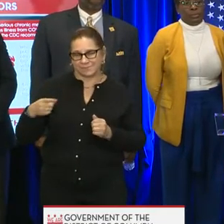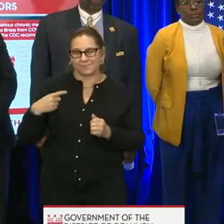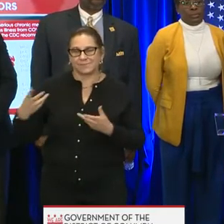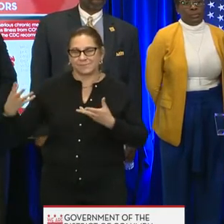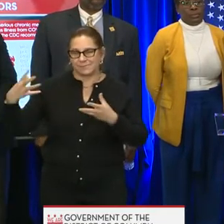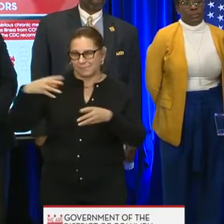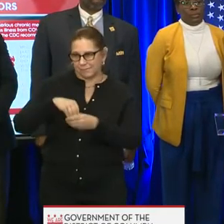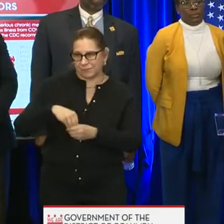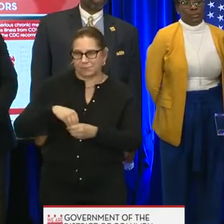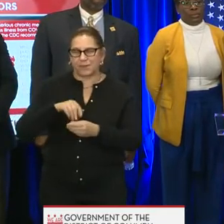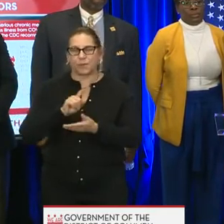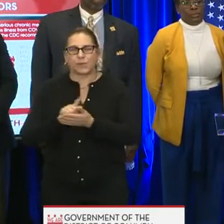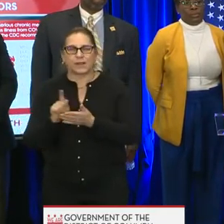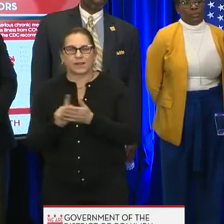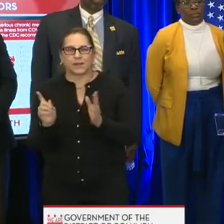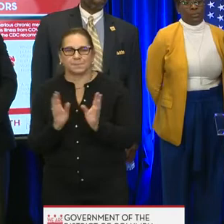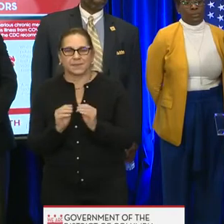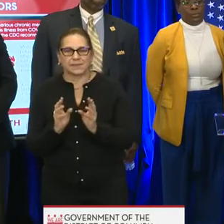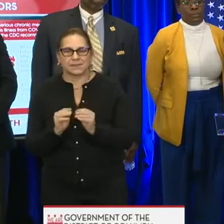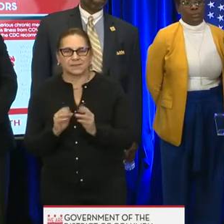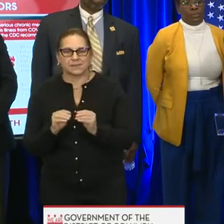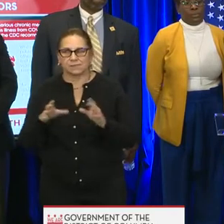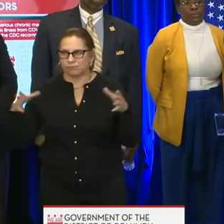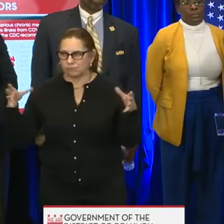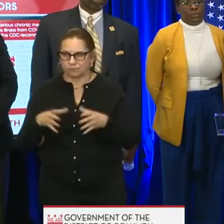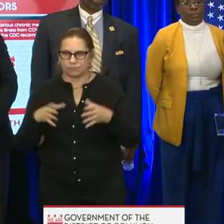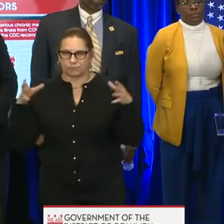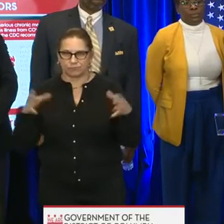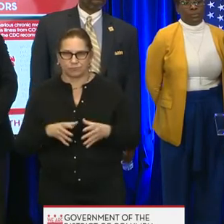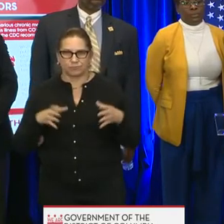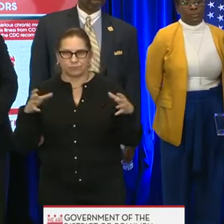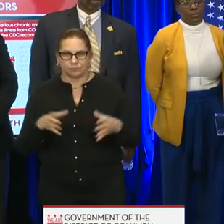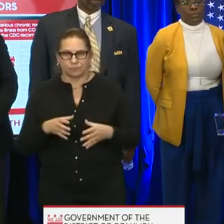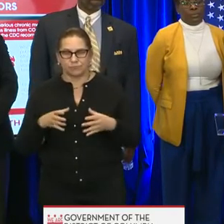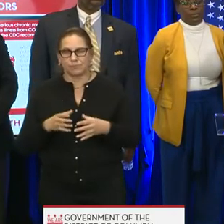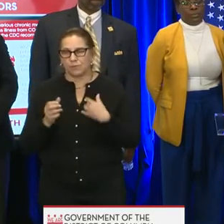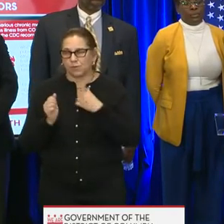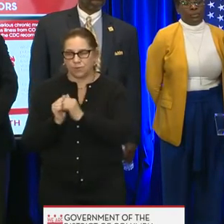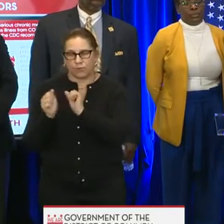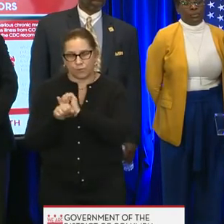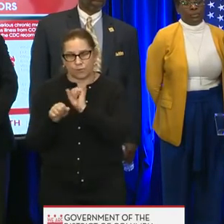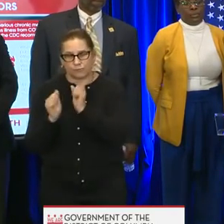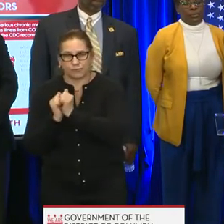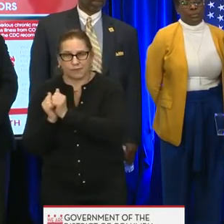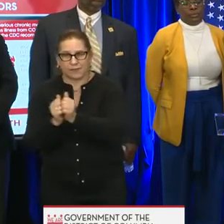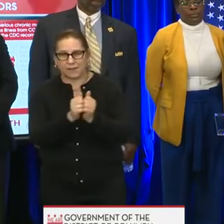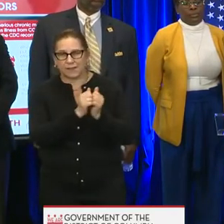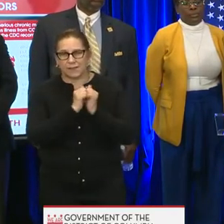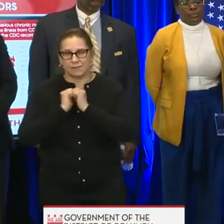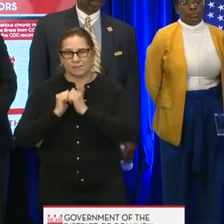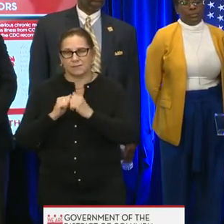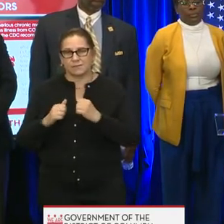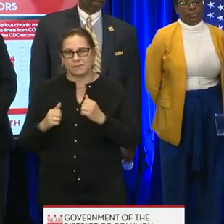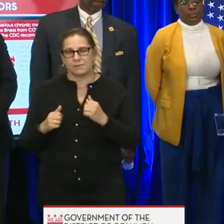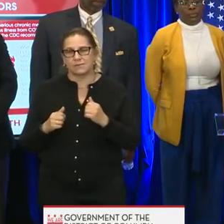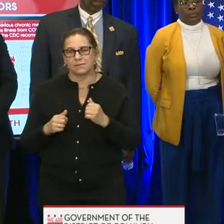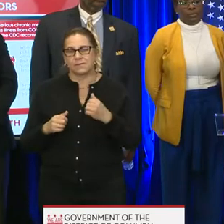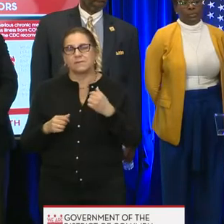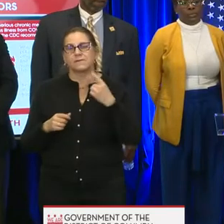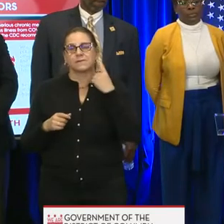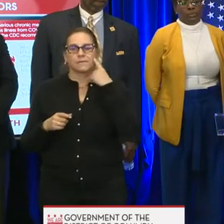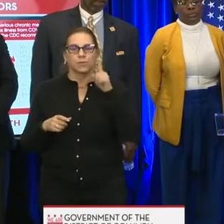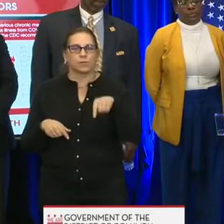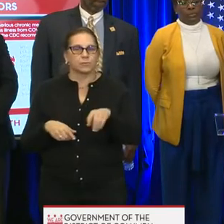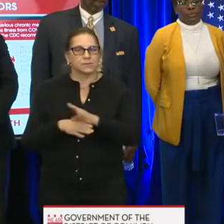with the Council and working together on a relief package for our businesses and residents. And I look forward